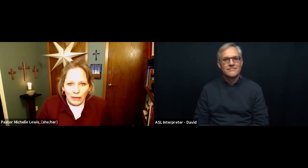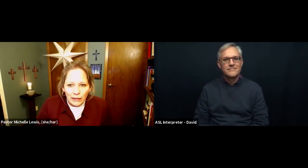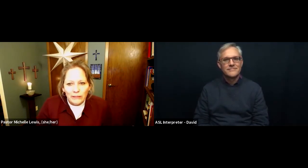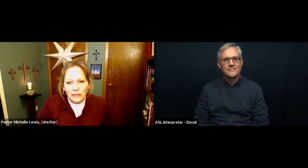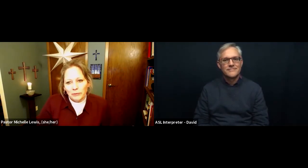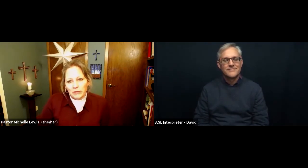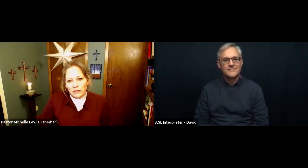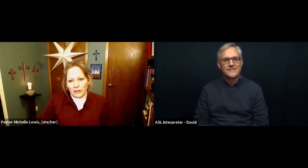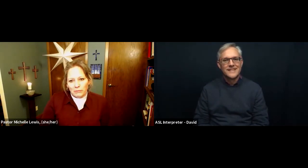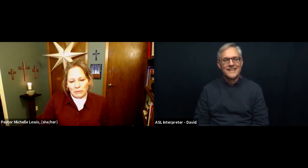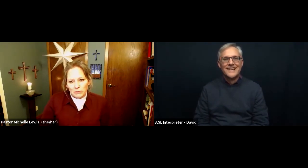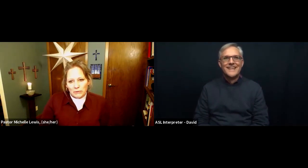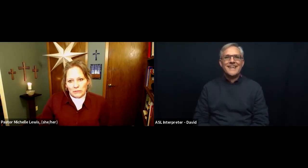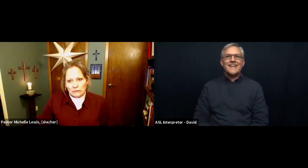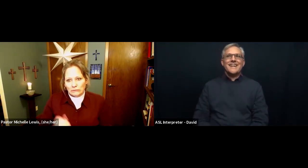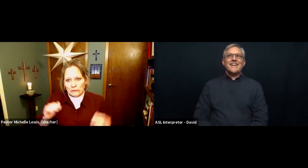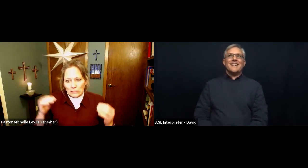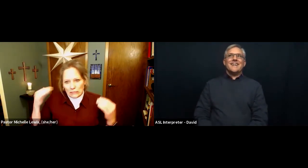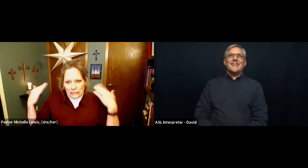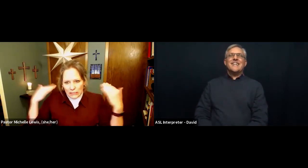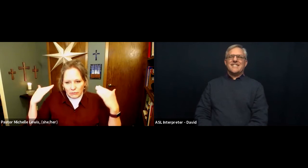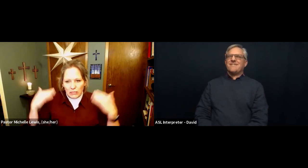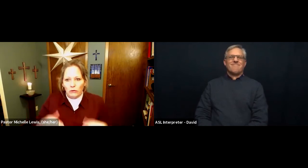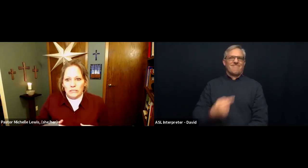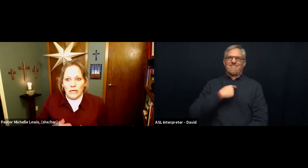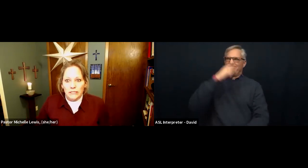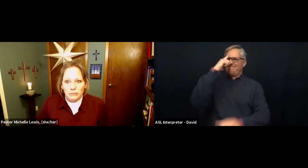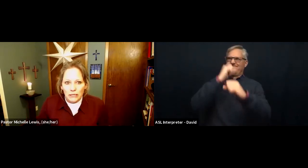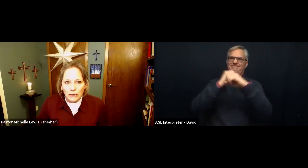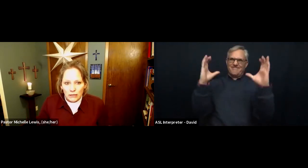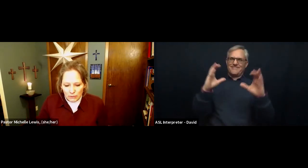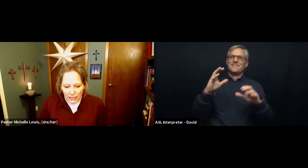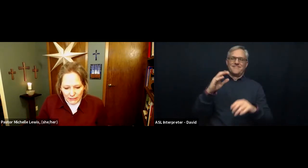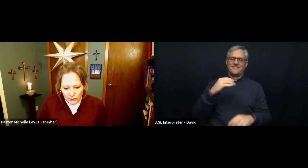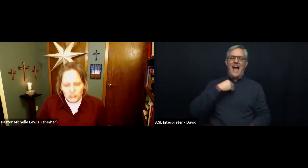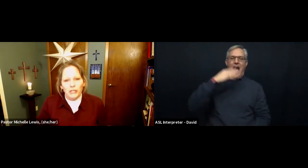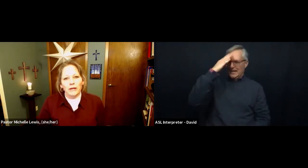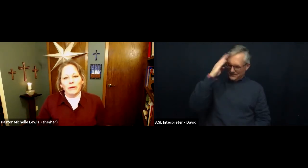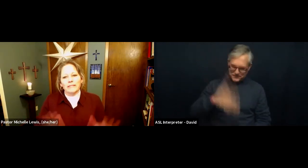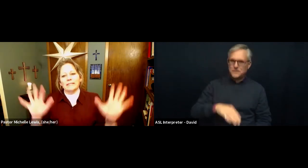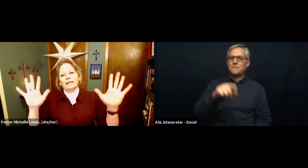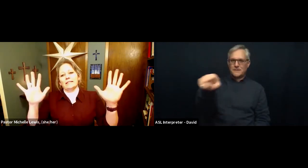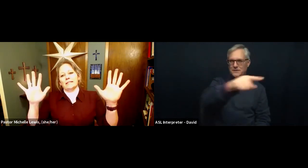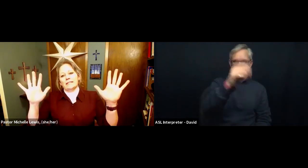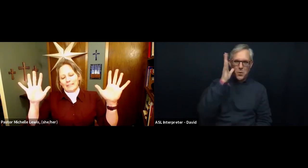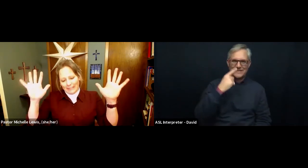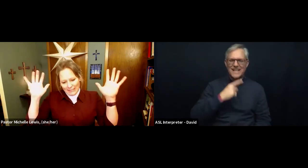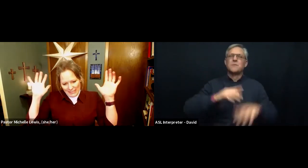Now, in my mind, I'm hearing people say to me or assign to me, Pastor Michelle, wait a